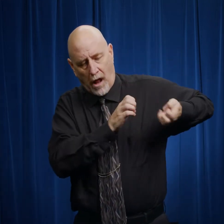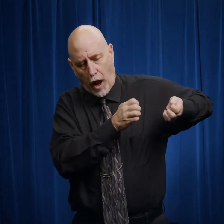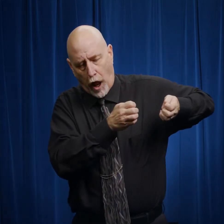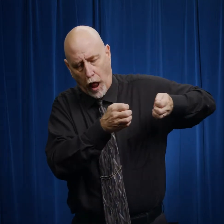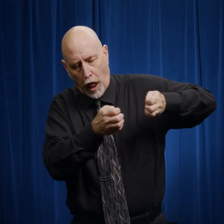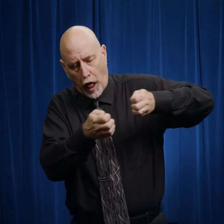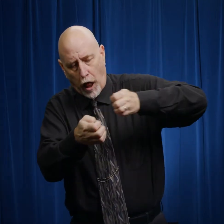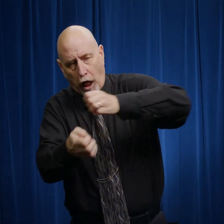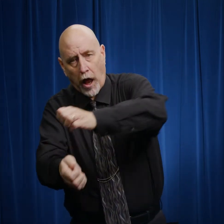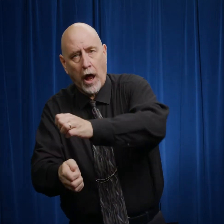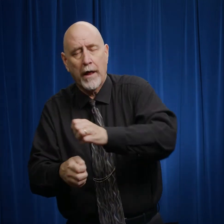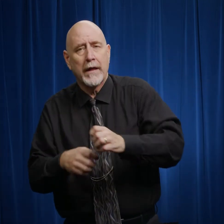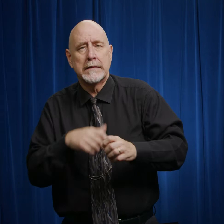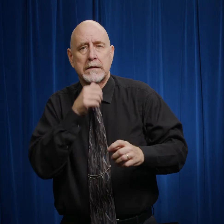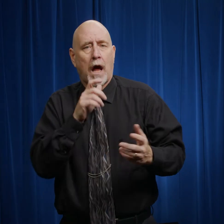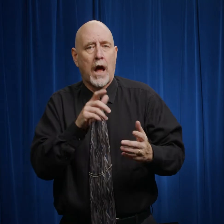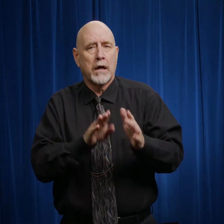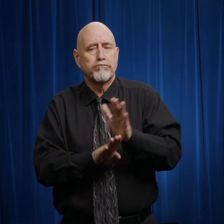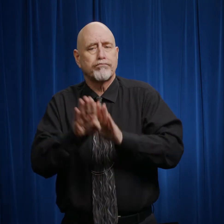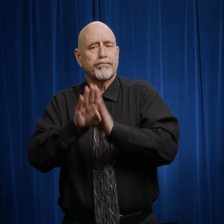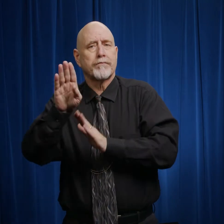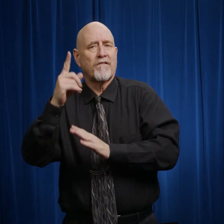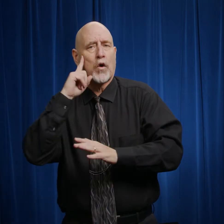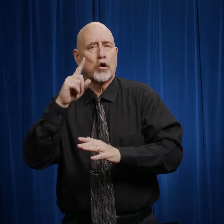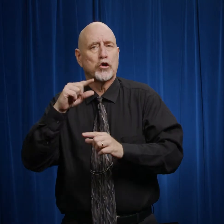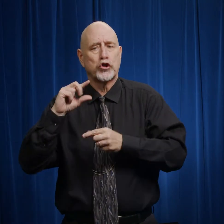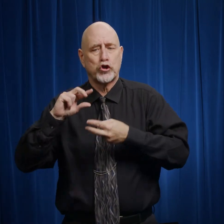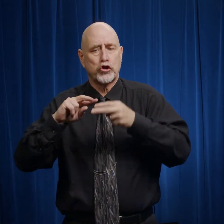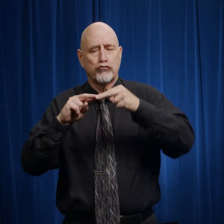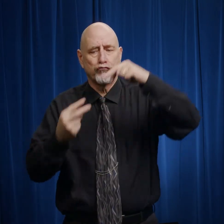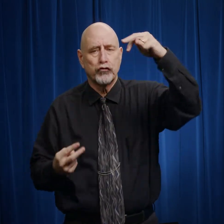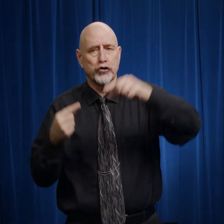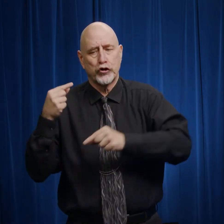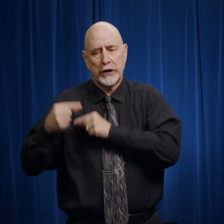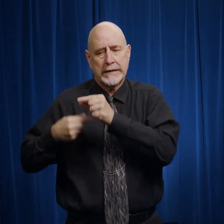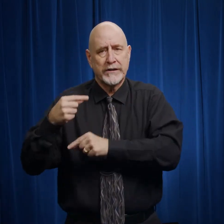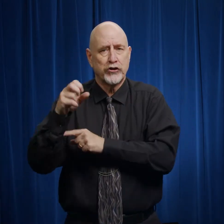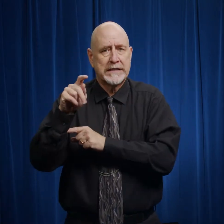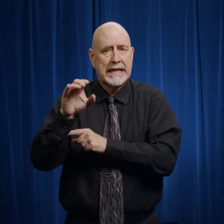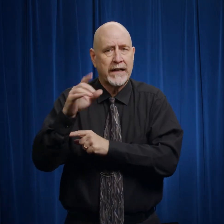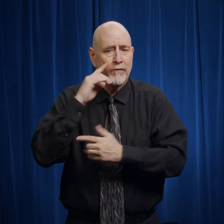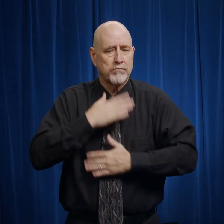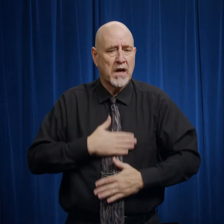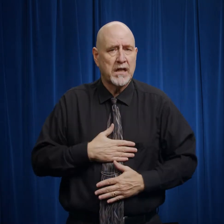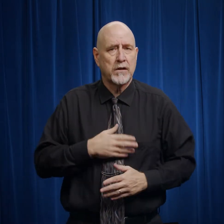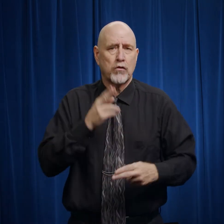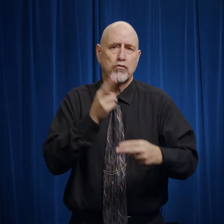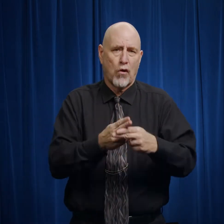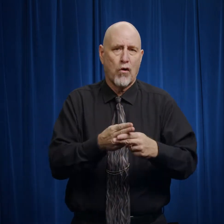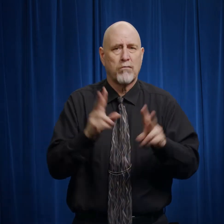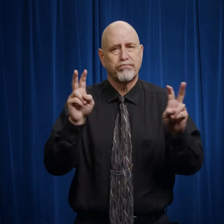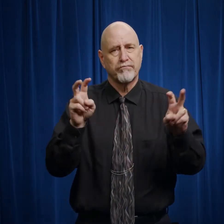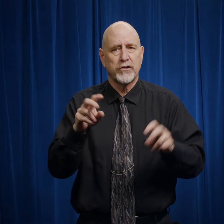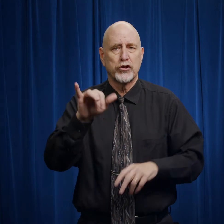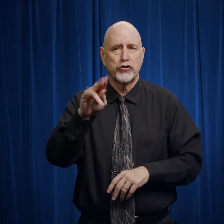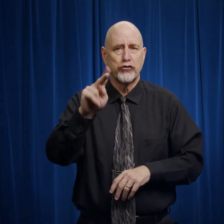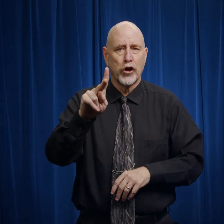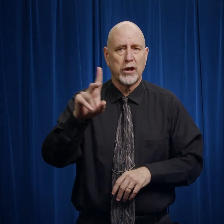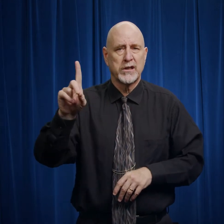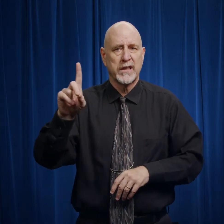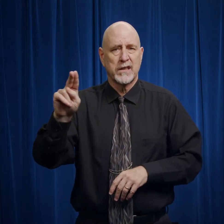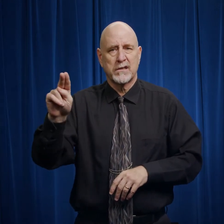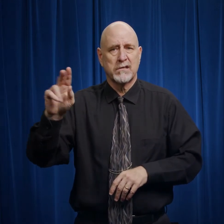from evolution. They didn't program for any genetic information that played out in the human body, and they called